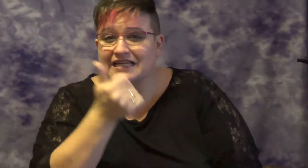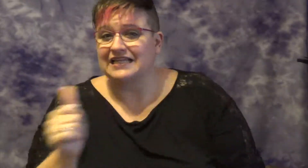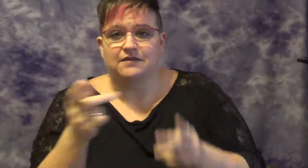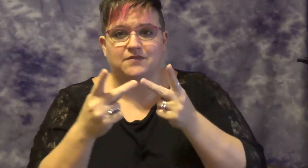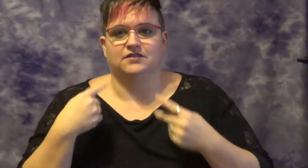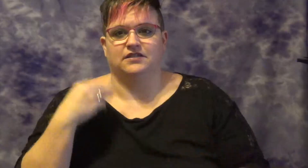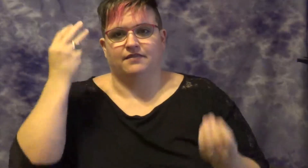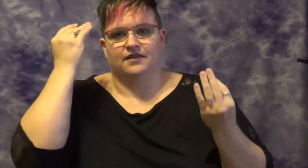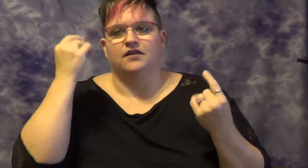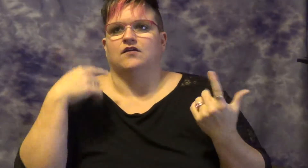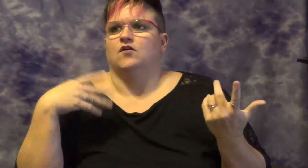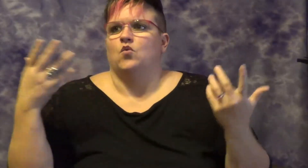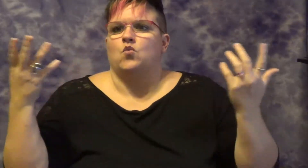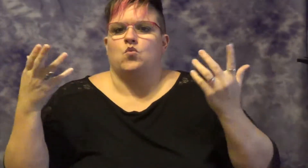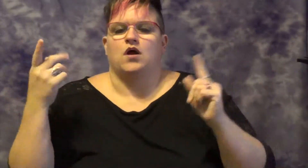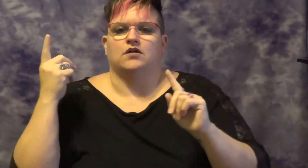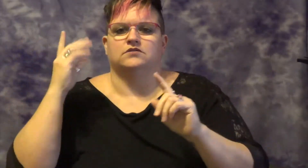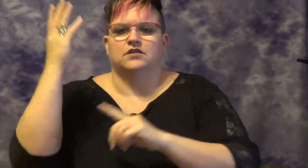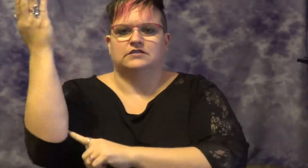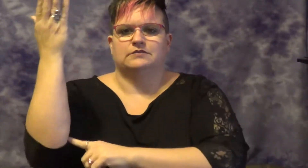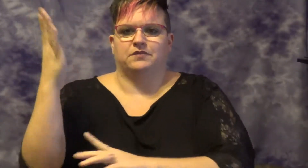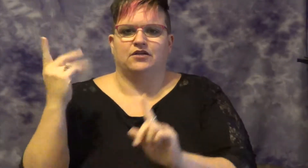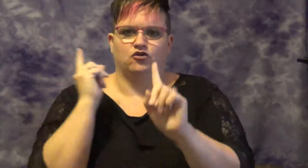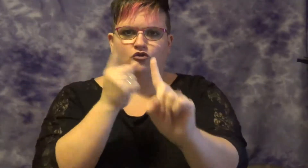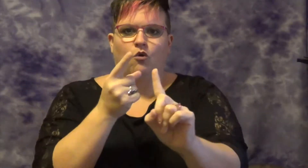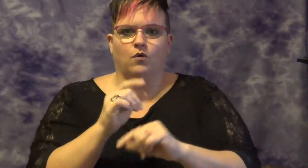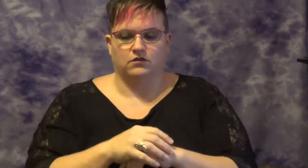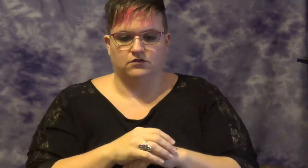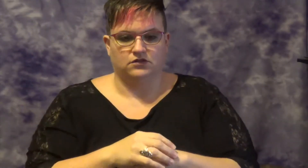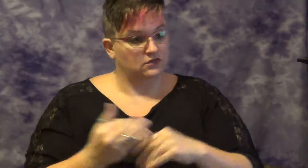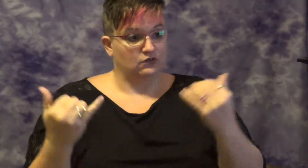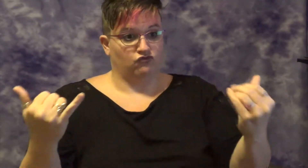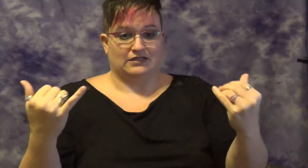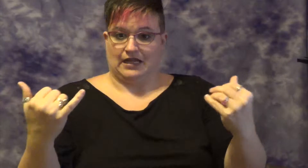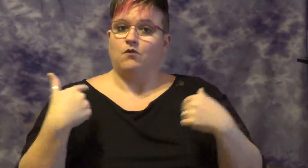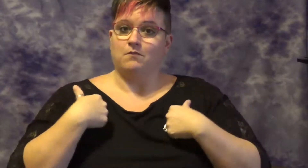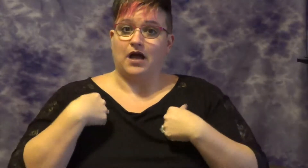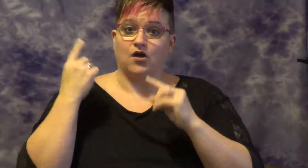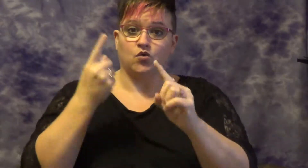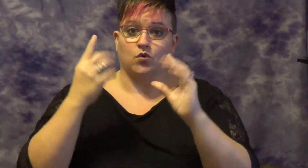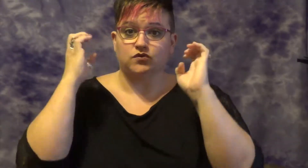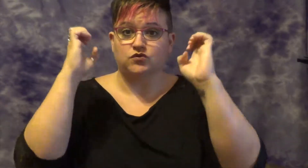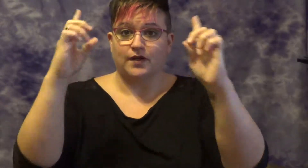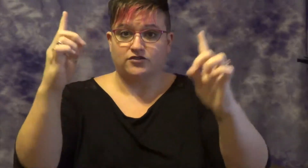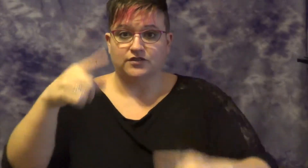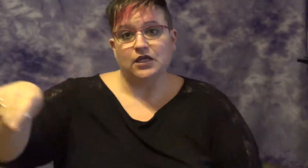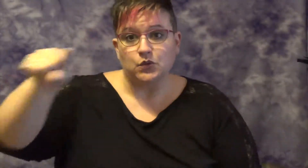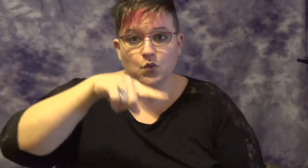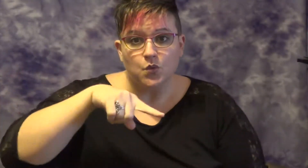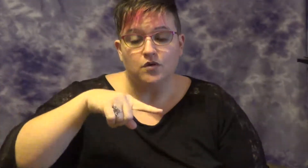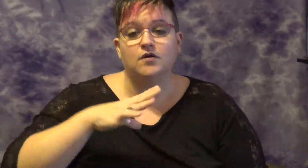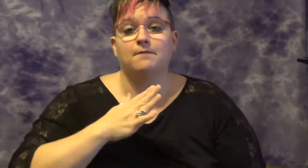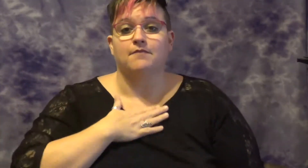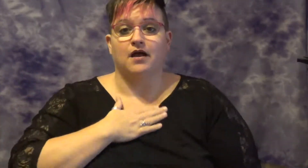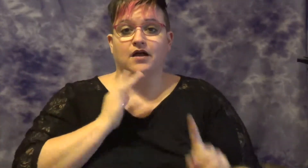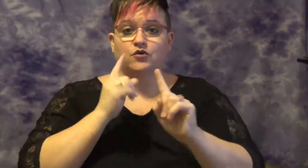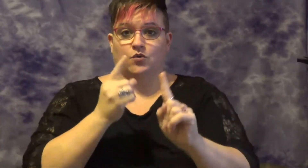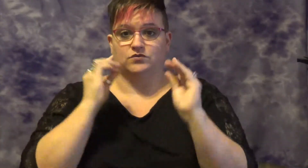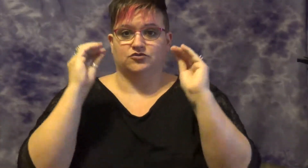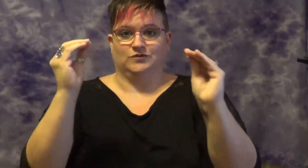Remember, anytime that I go to interpret, okay, anytime you go to interpret, you have to think about the speaker's goal. Like, for example, for me, I'm